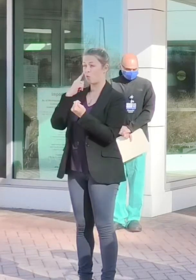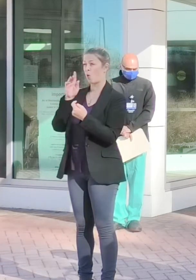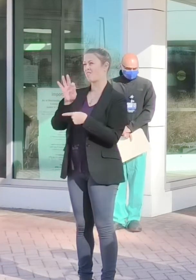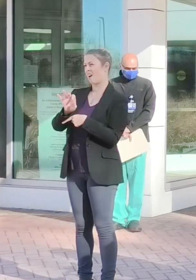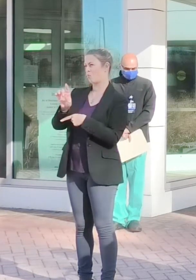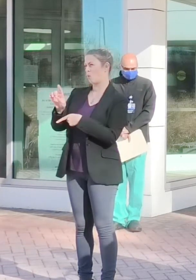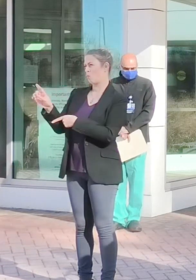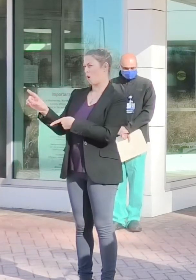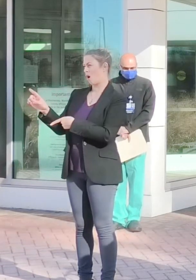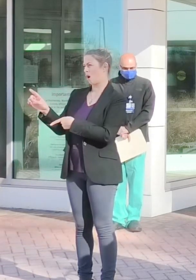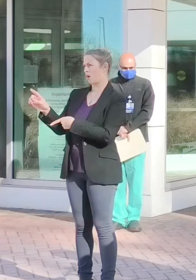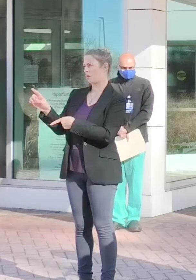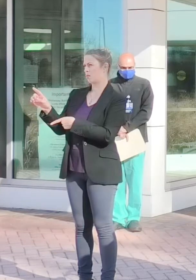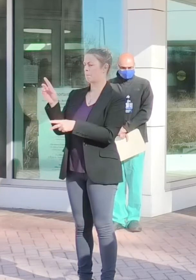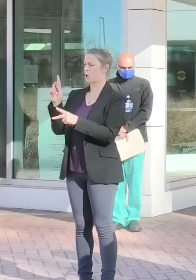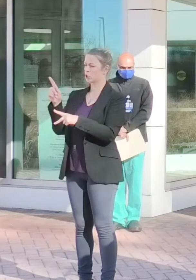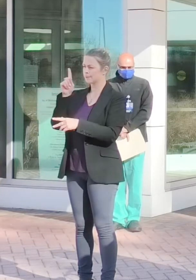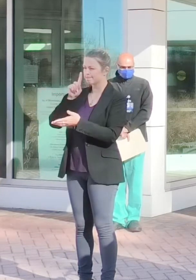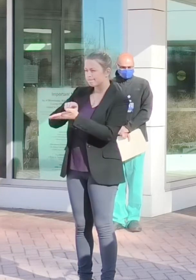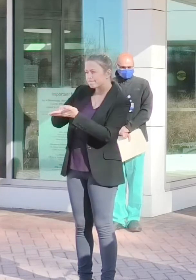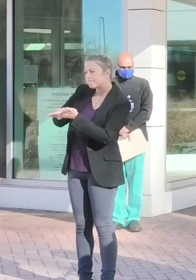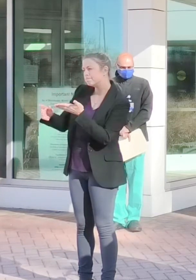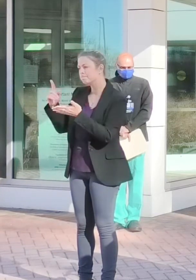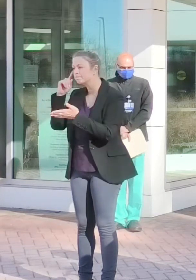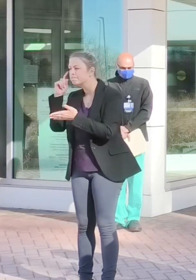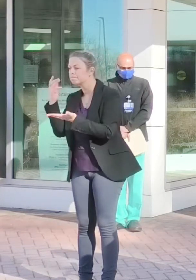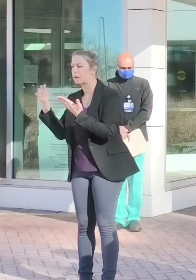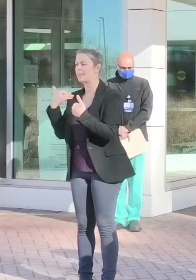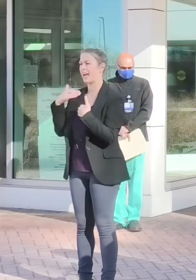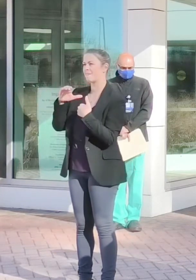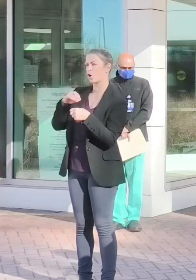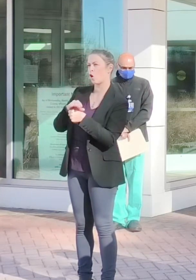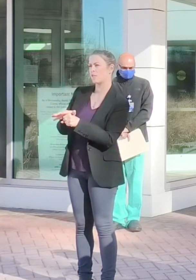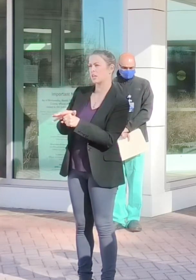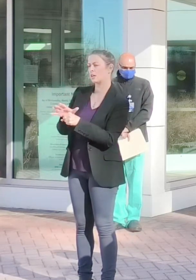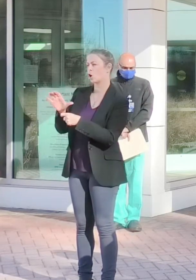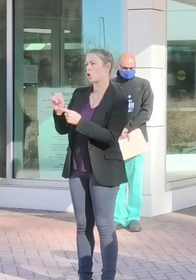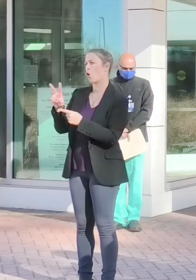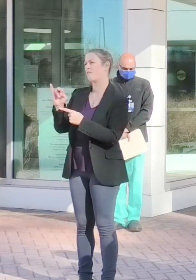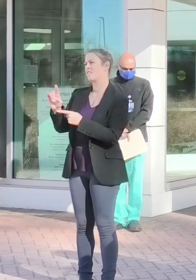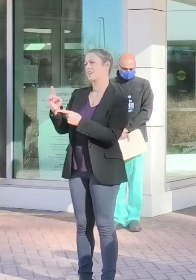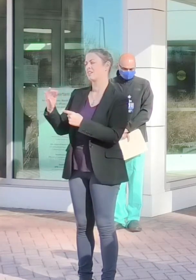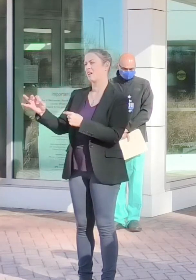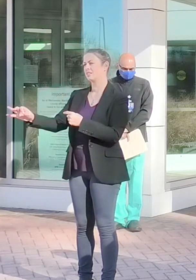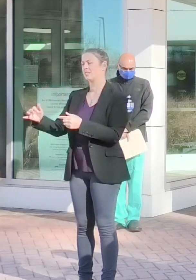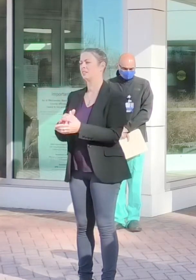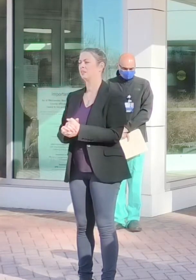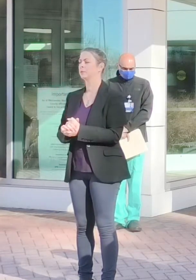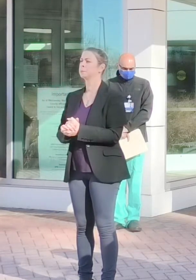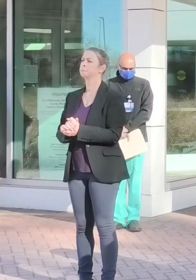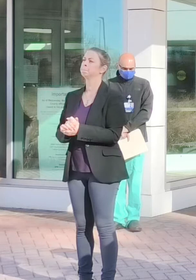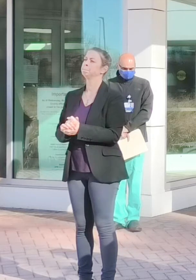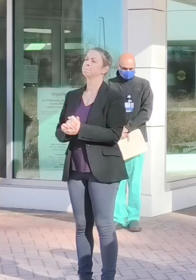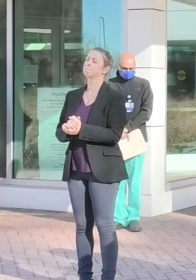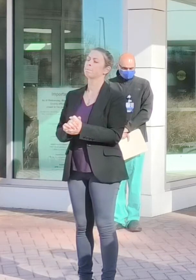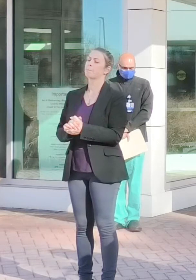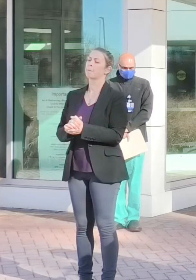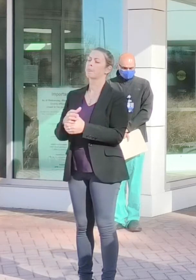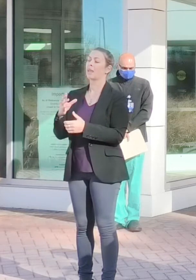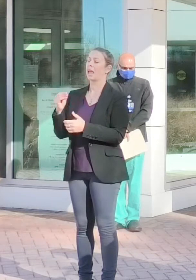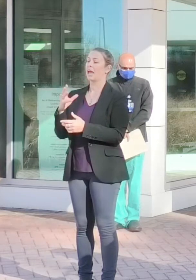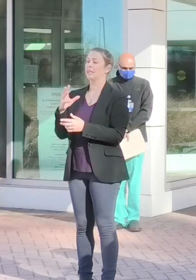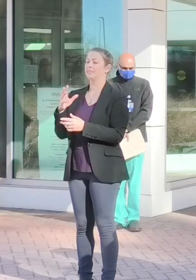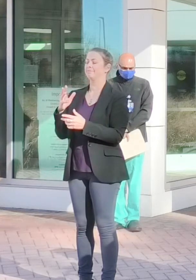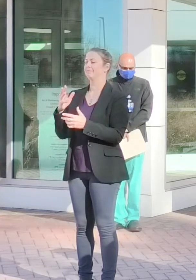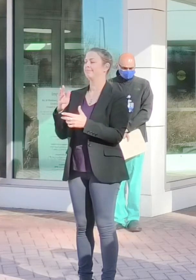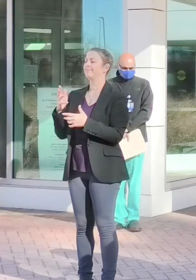911 persons under investigation for COVID-19, a mobile integrated community health program, and an incident support team